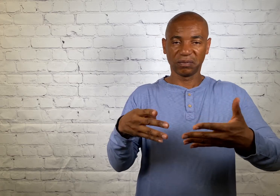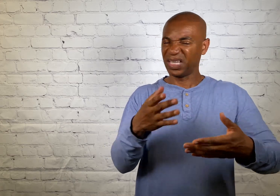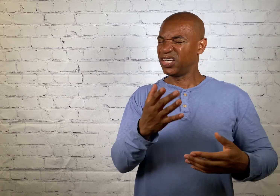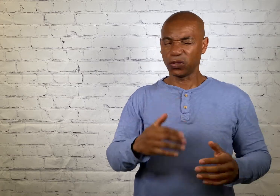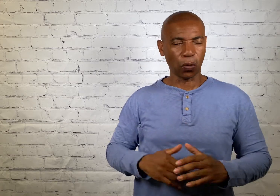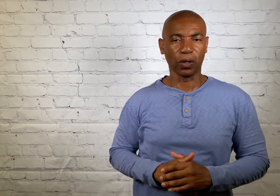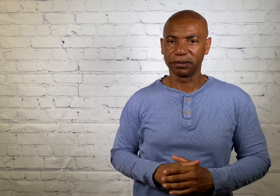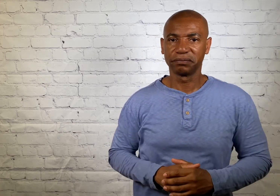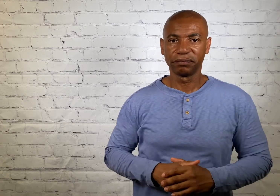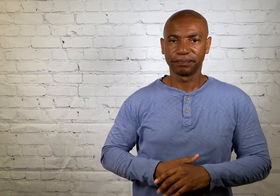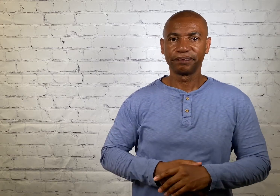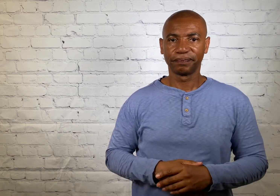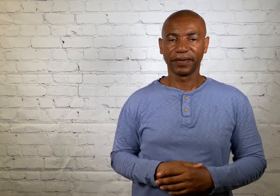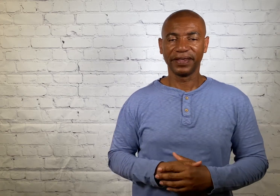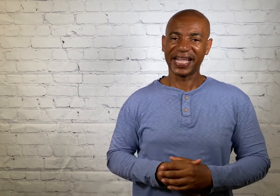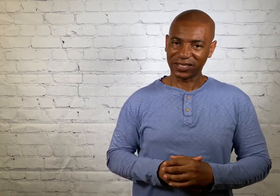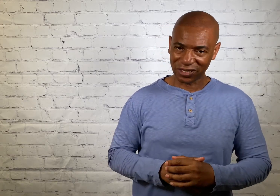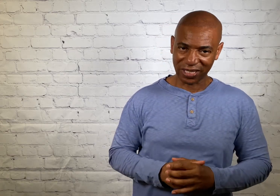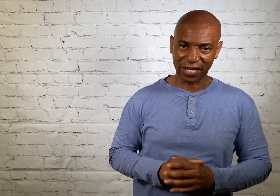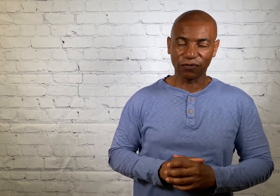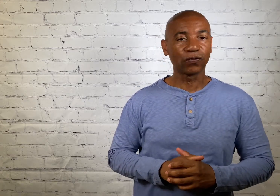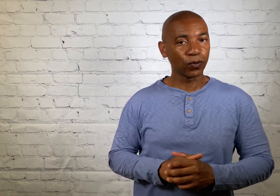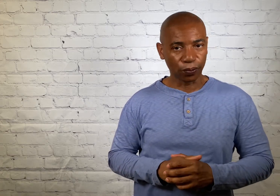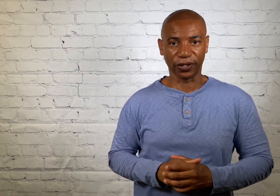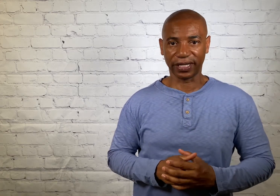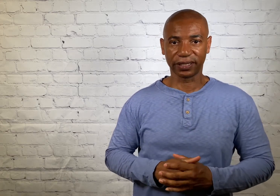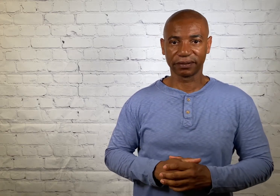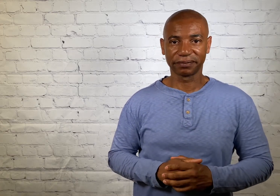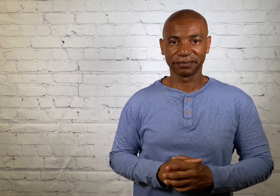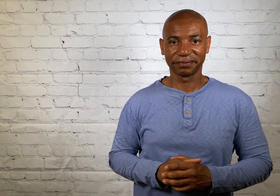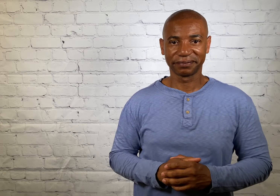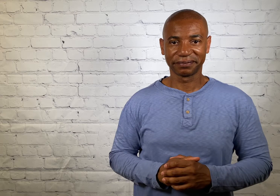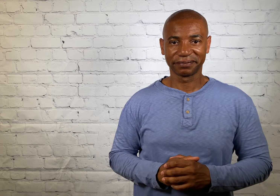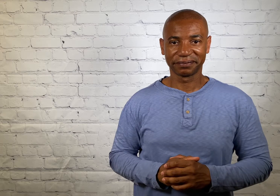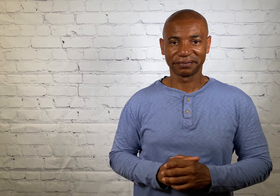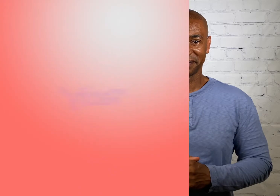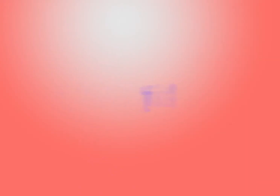Either or. That is the sign for rubric.